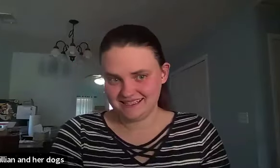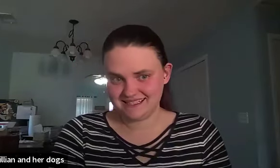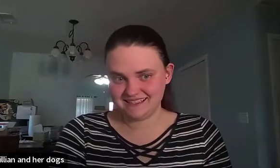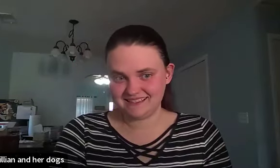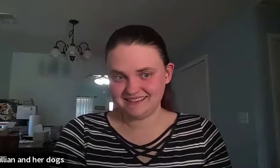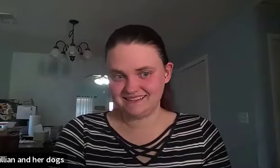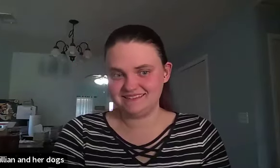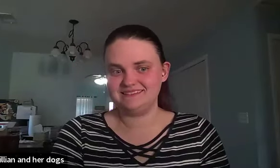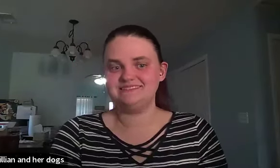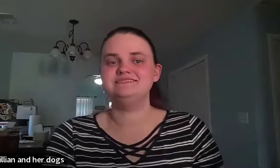19.